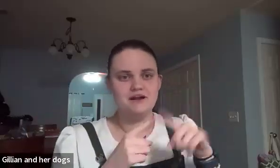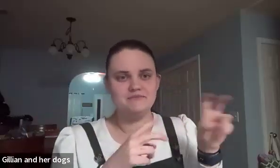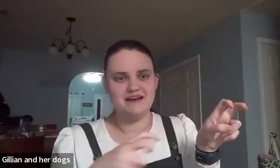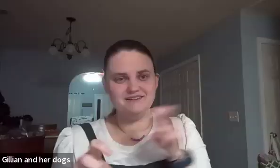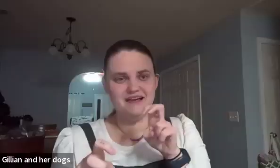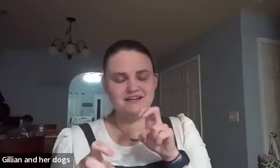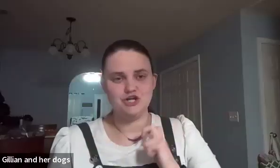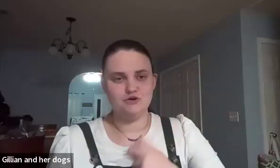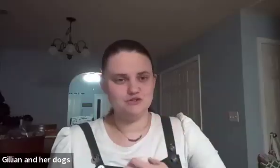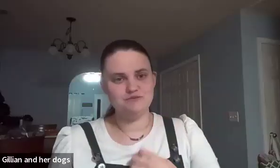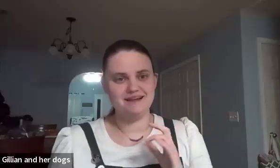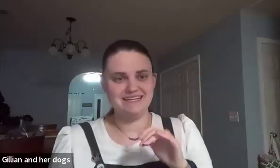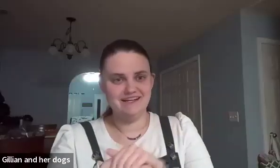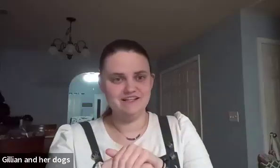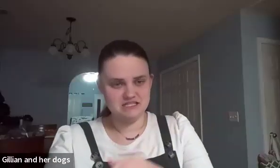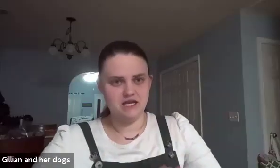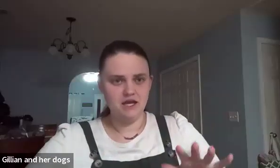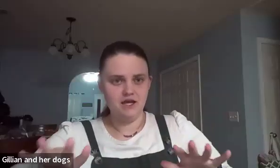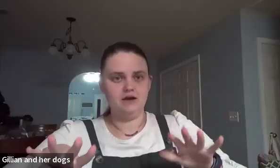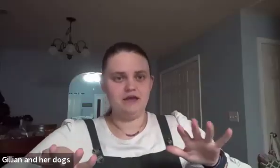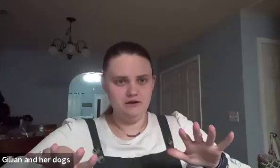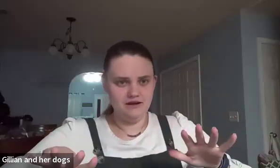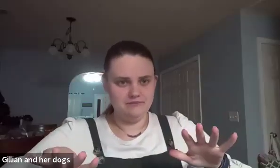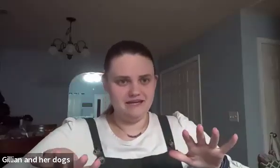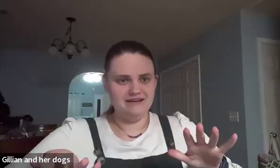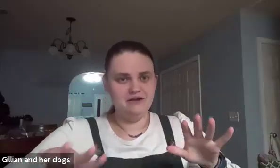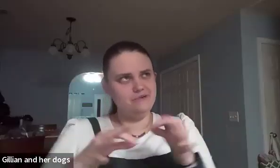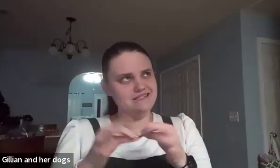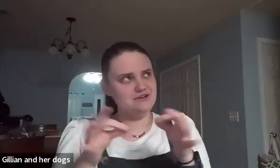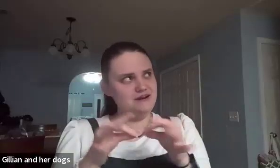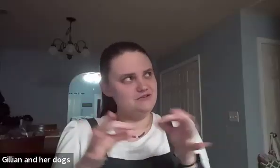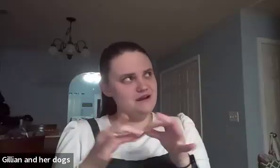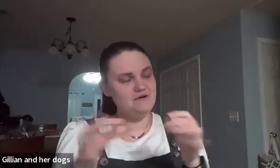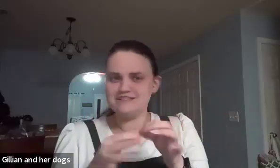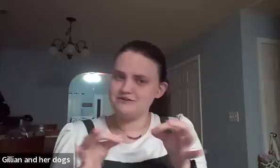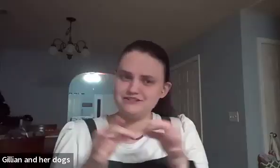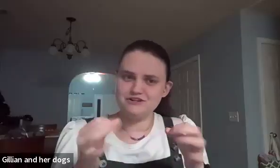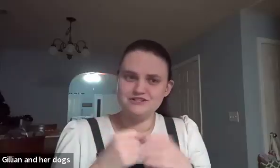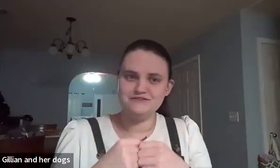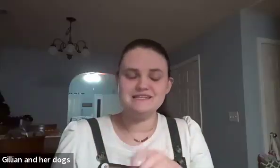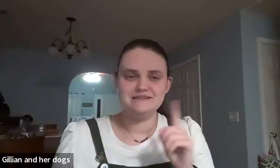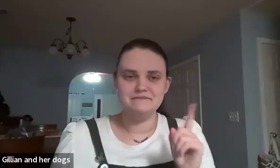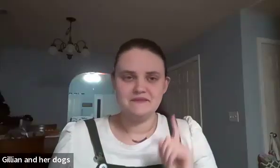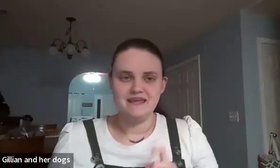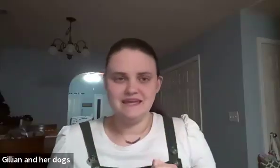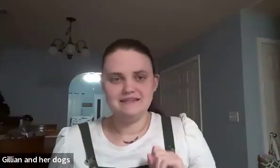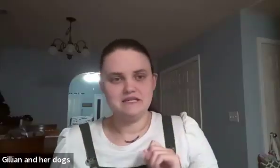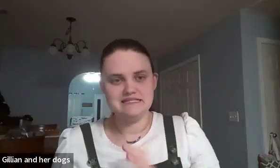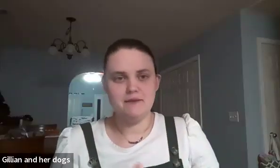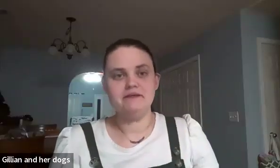come and have to like code switch back to English, it's like, okay, hold on a minute. And what's the correct grammar? What's the correct structure for this? It does happen